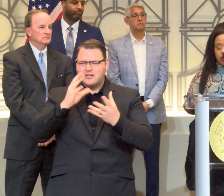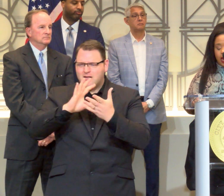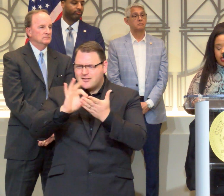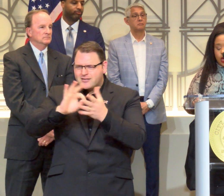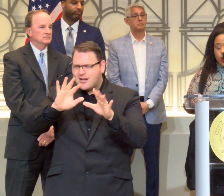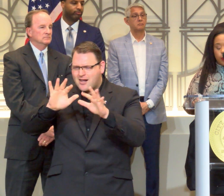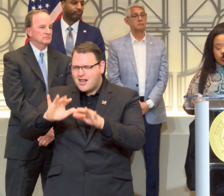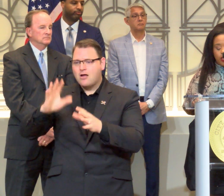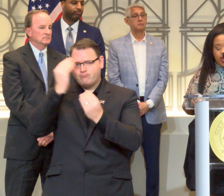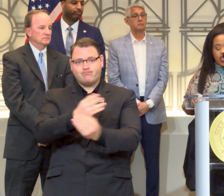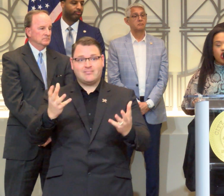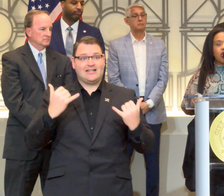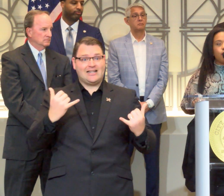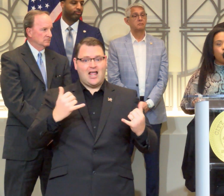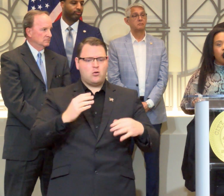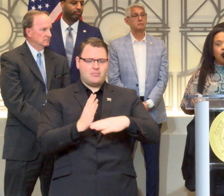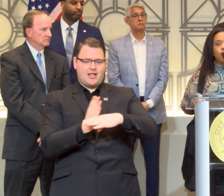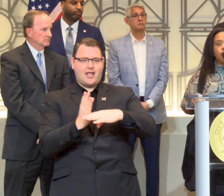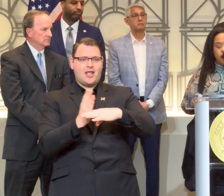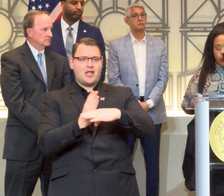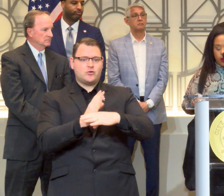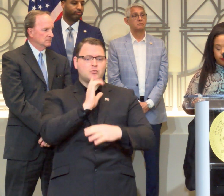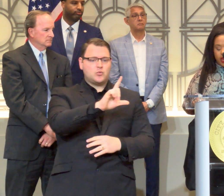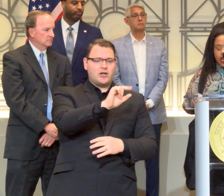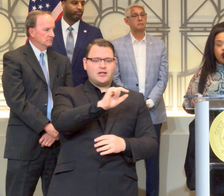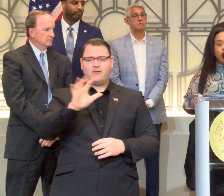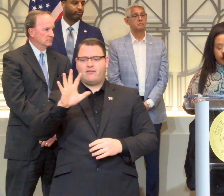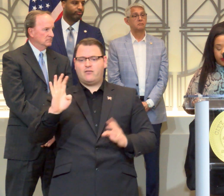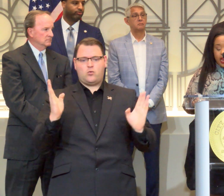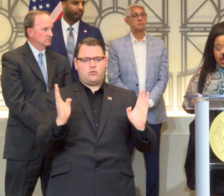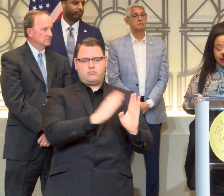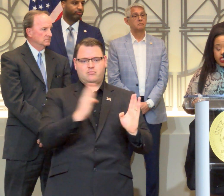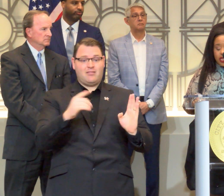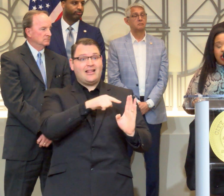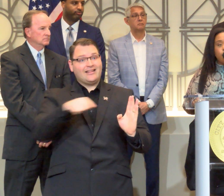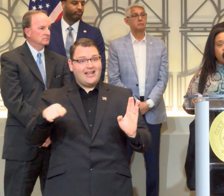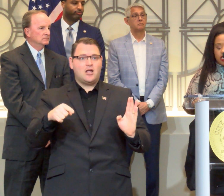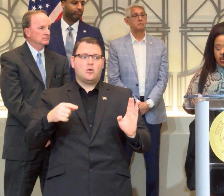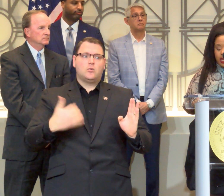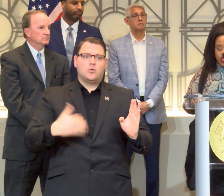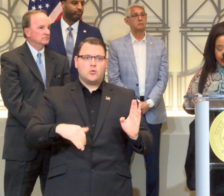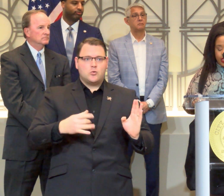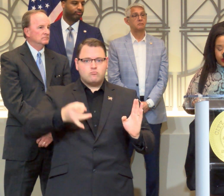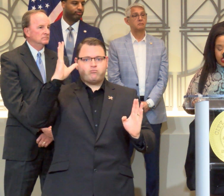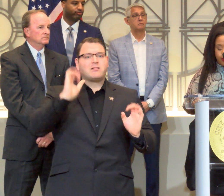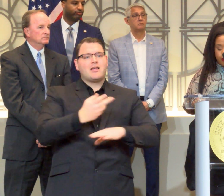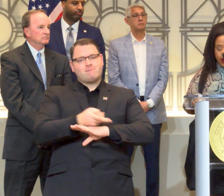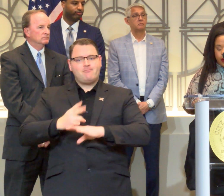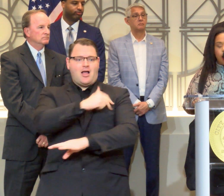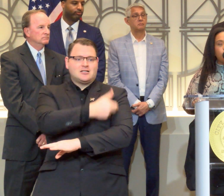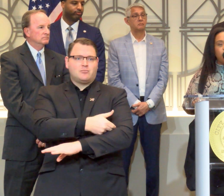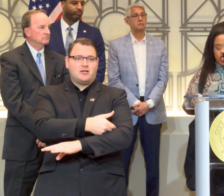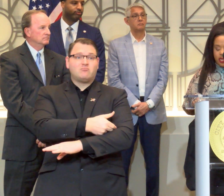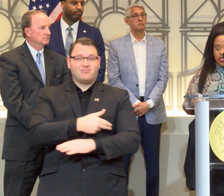hospitalized were between the ages of 20 and 54. So, After seeing the images of college students on spring